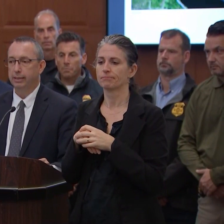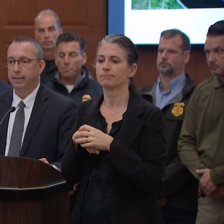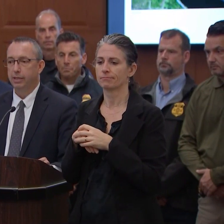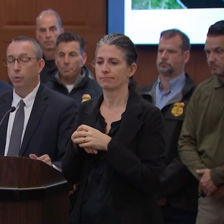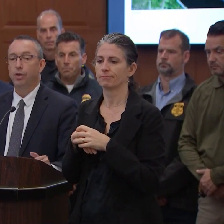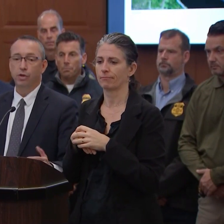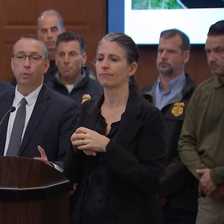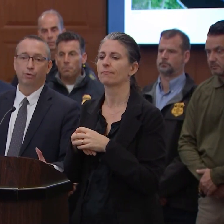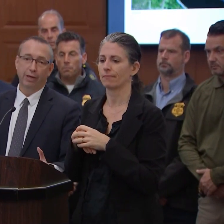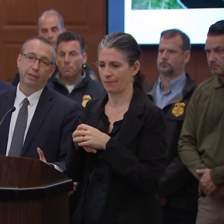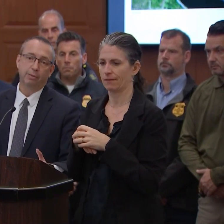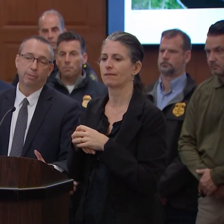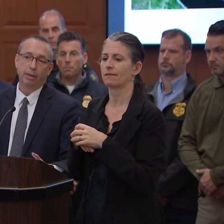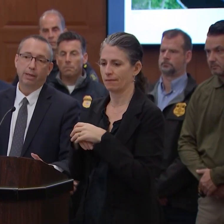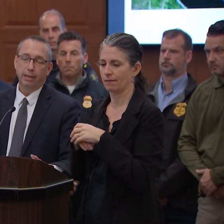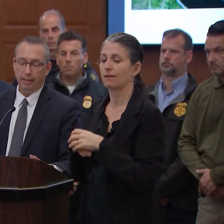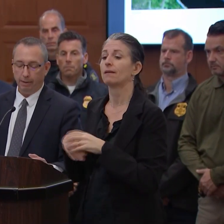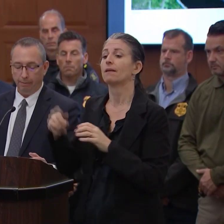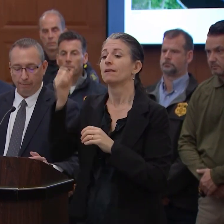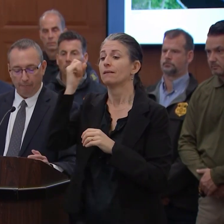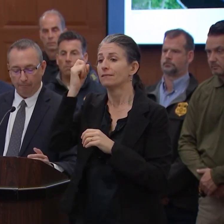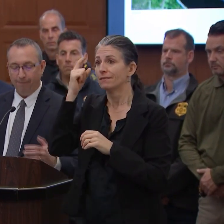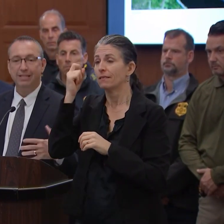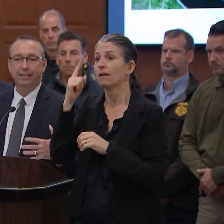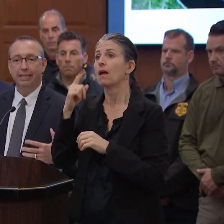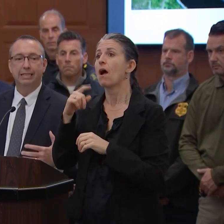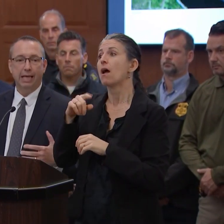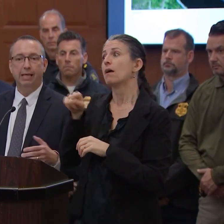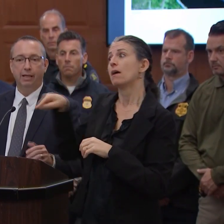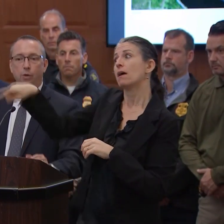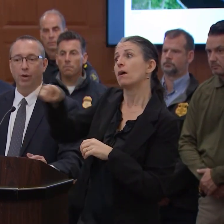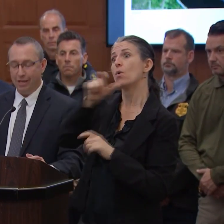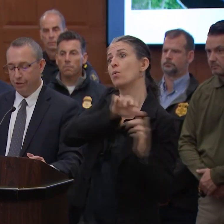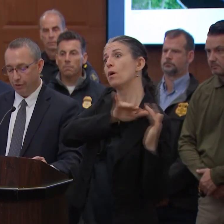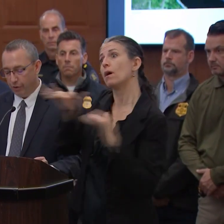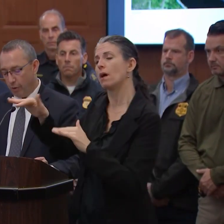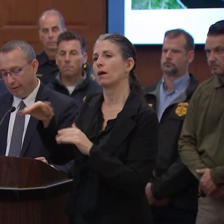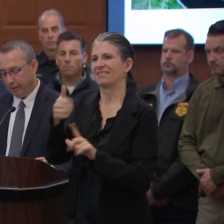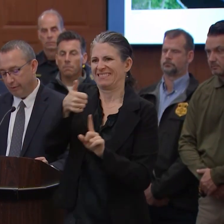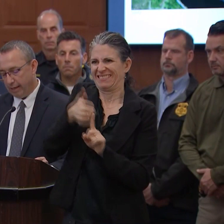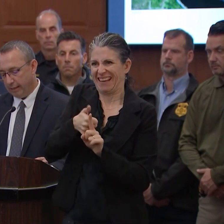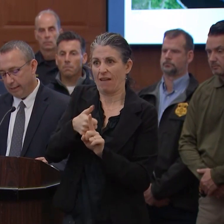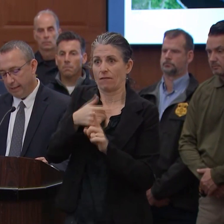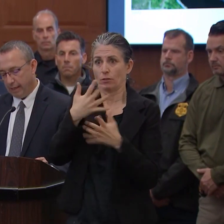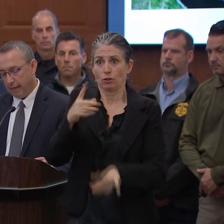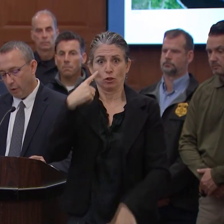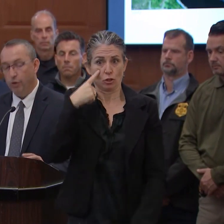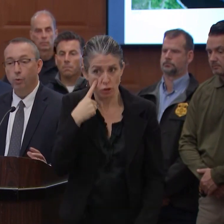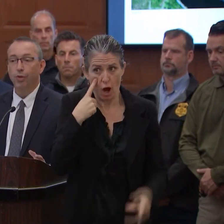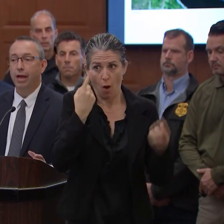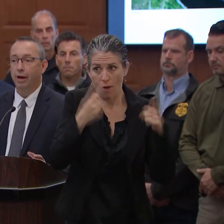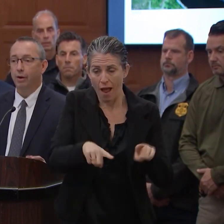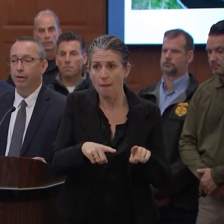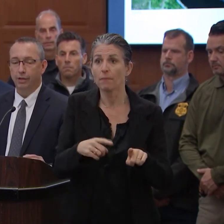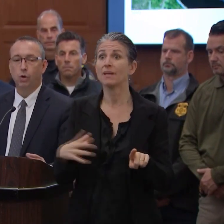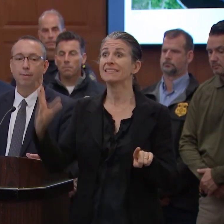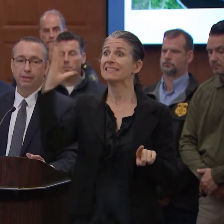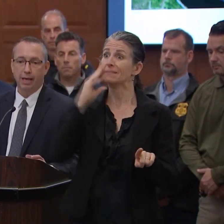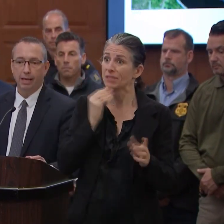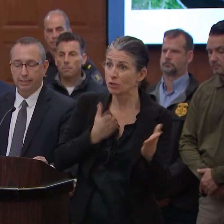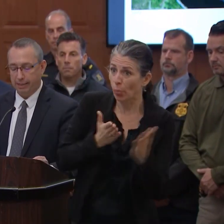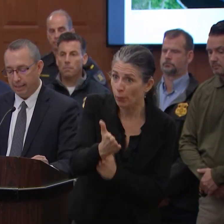site. So whether you were victim, physically stating that you were injured during this event, or you were there